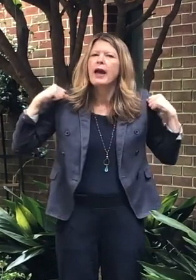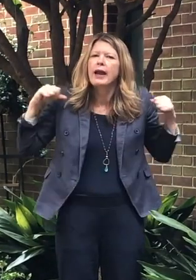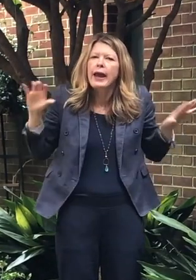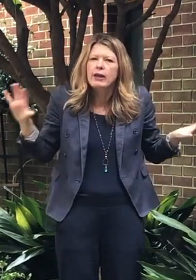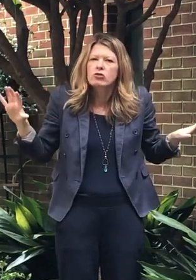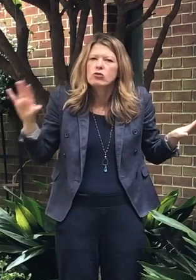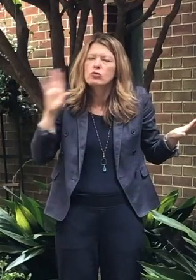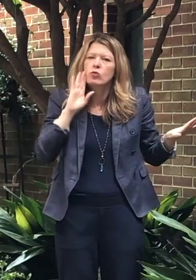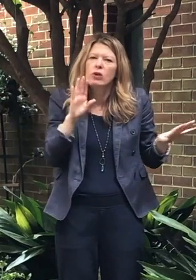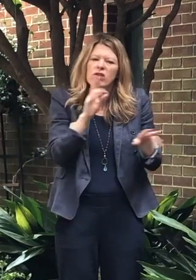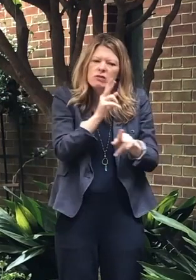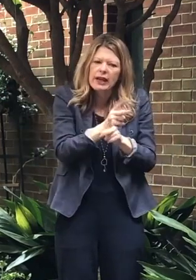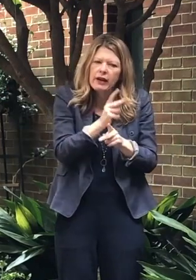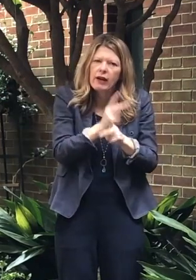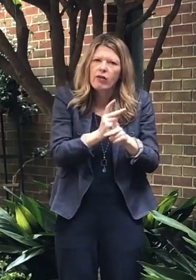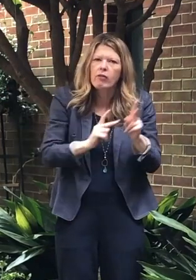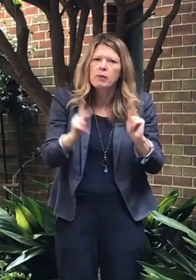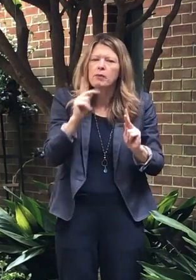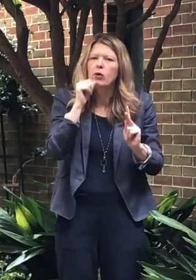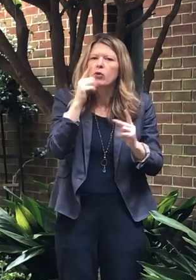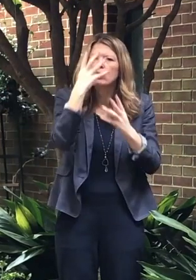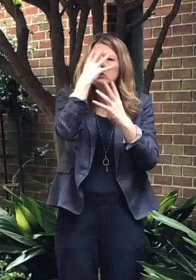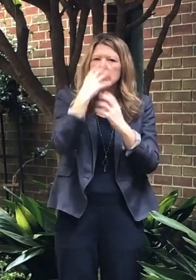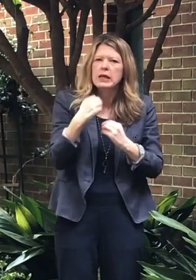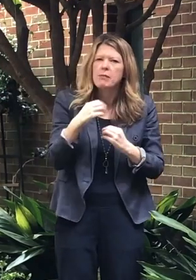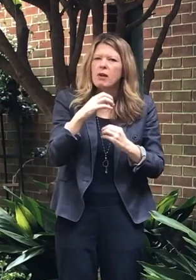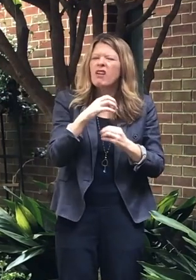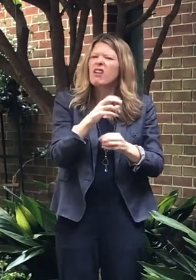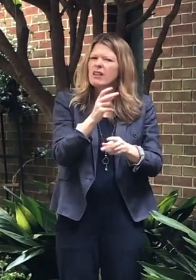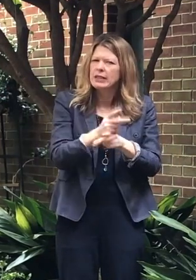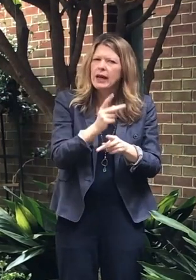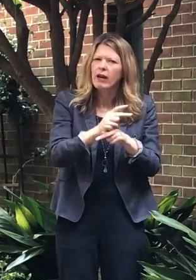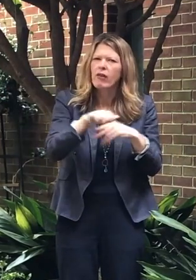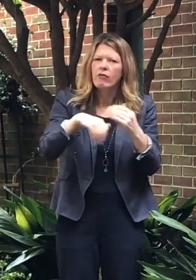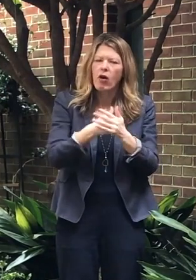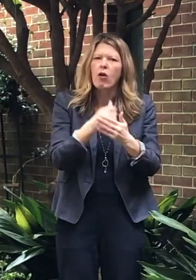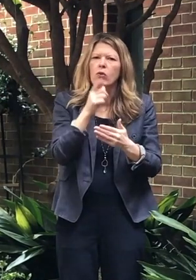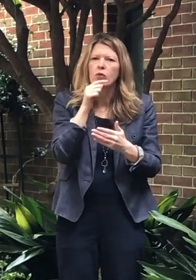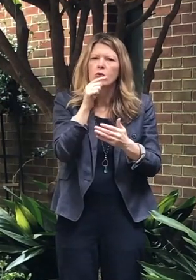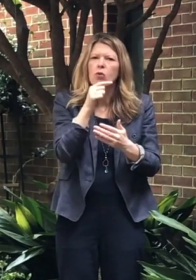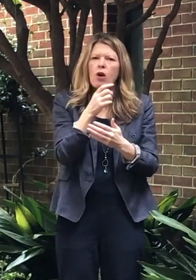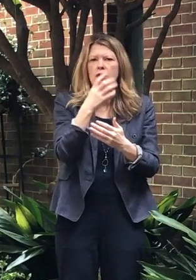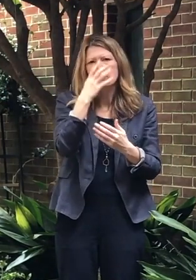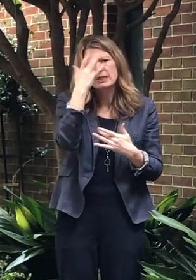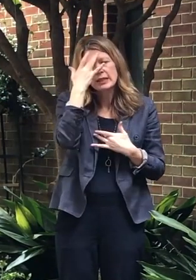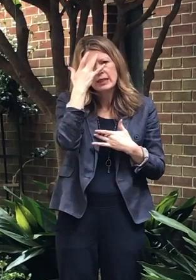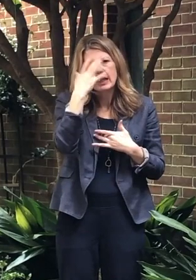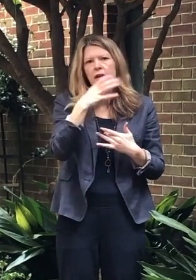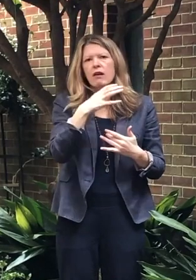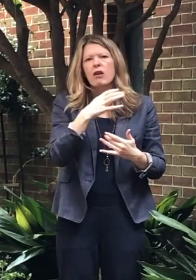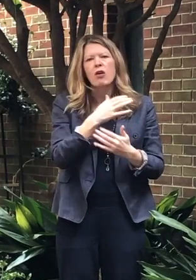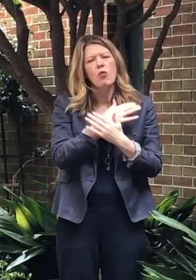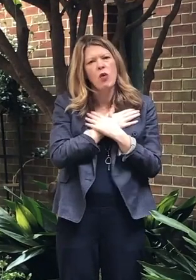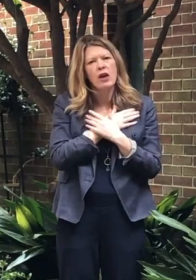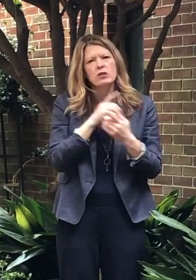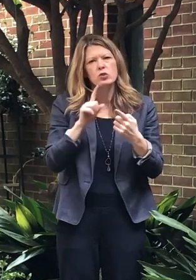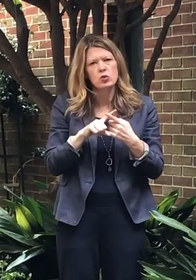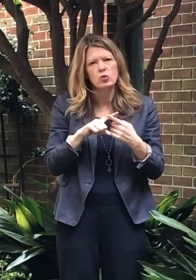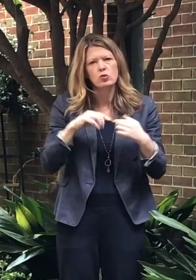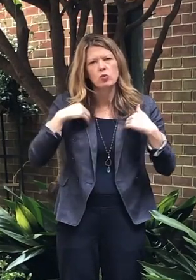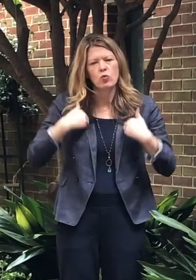sleep. Tend the sick, Lord Christ. Give rest to the weary. Bless the